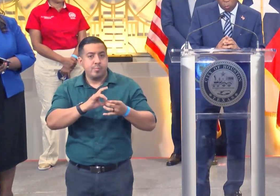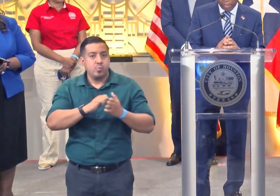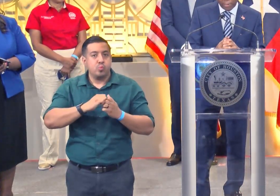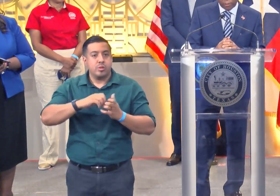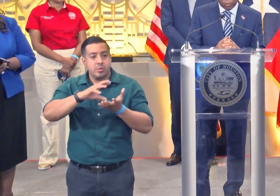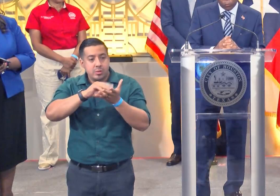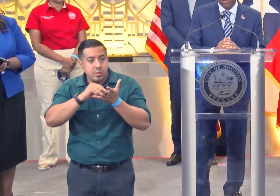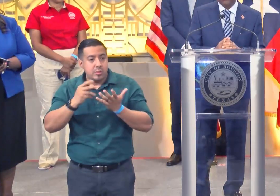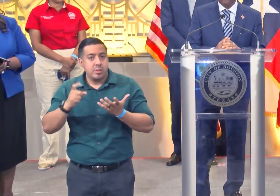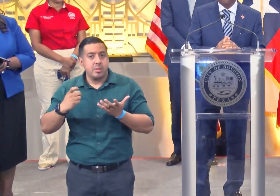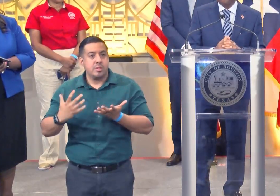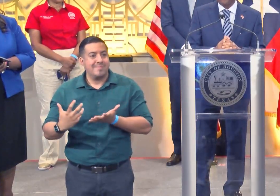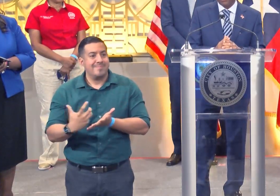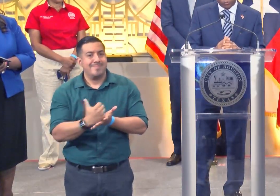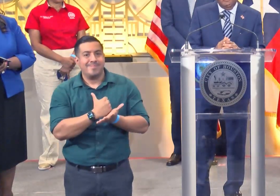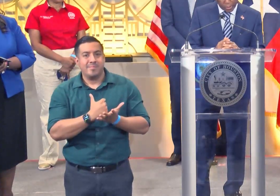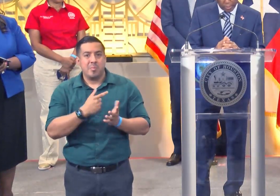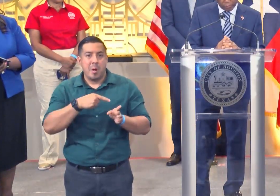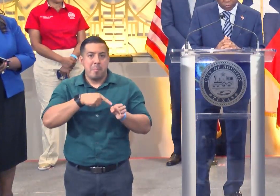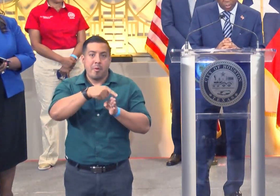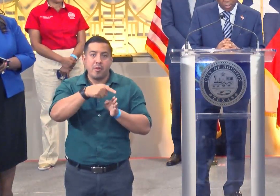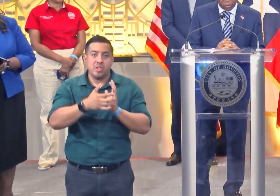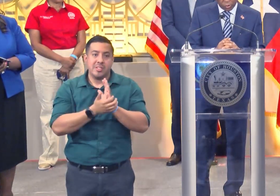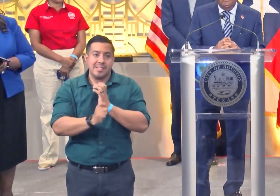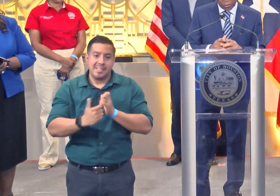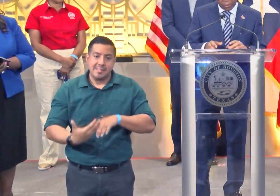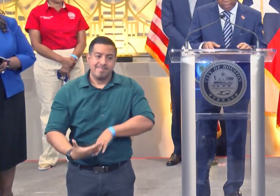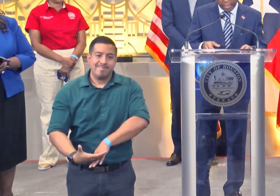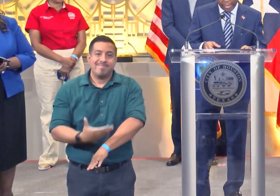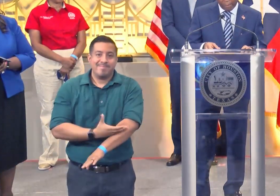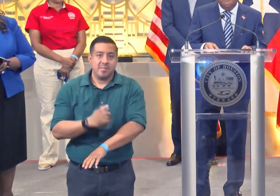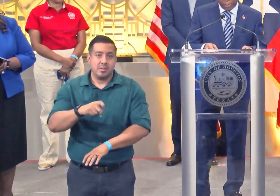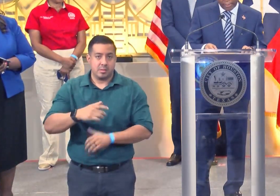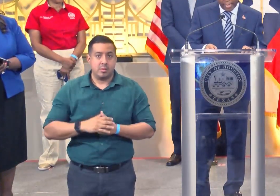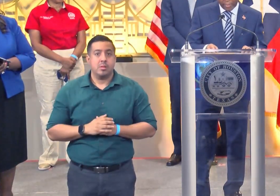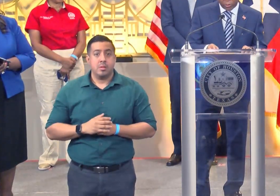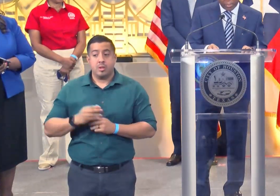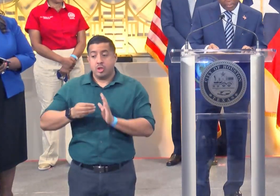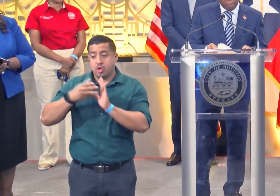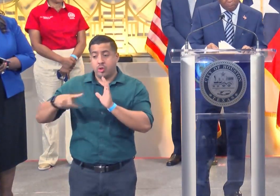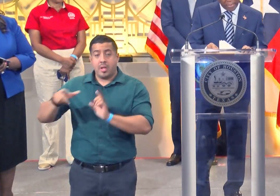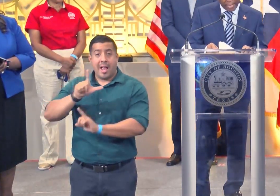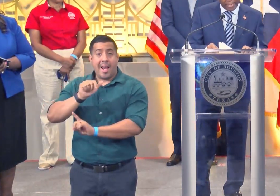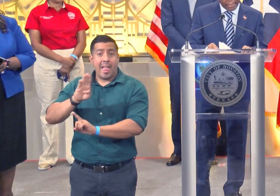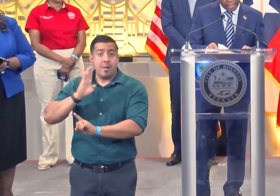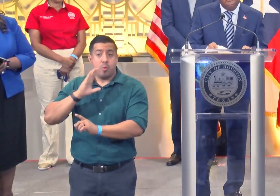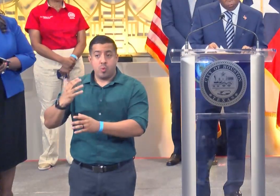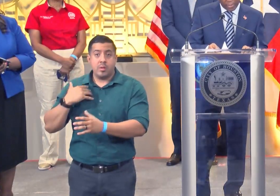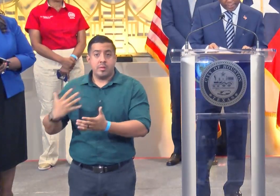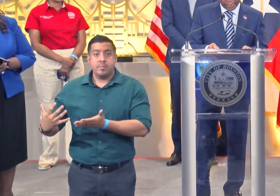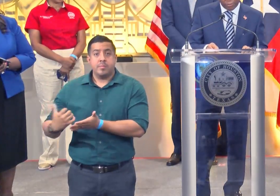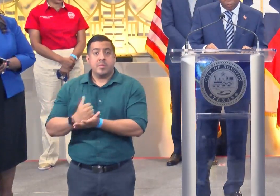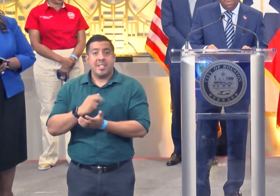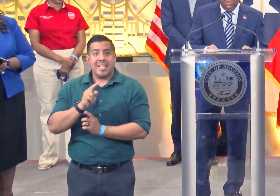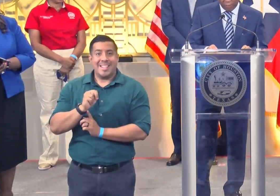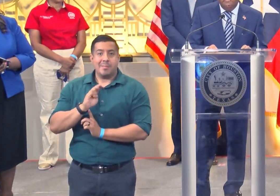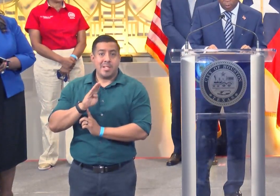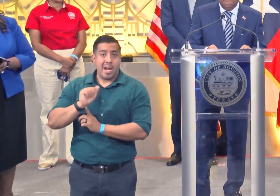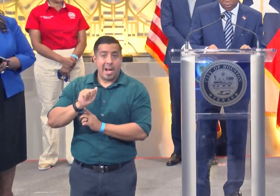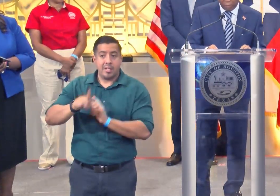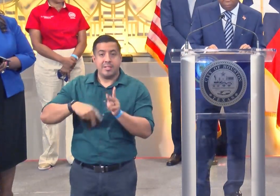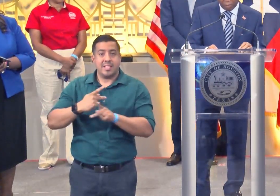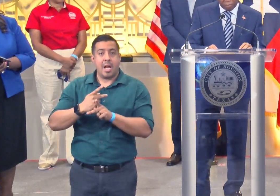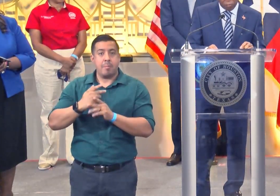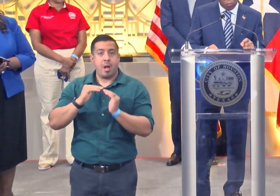and acquire critical professional skills. Students in the lab will engage in MBA-level lessons